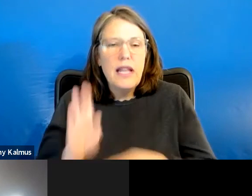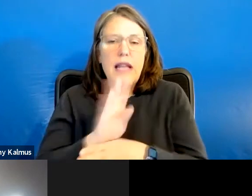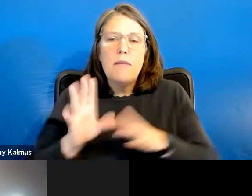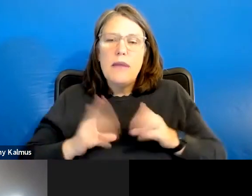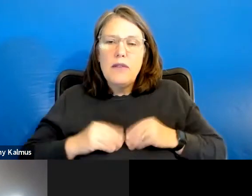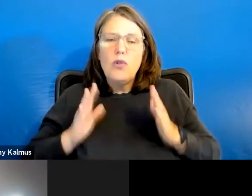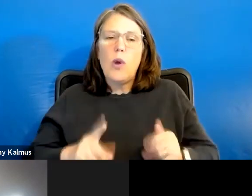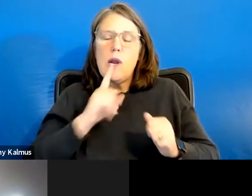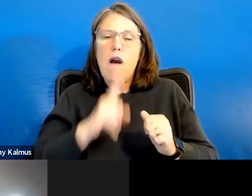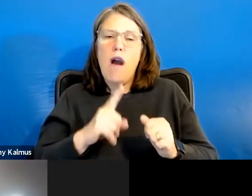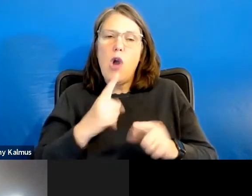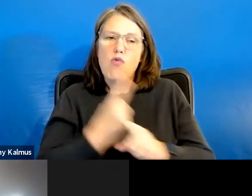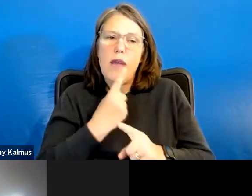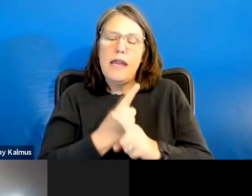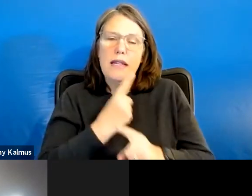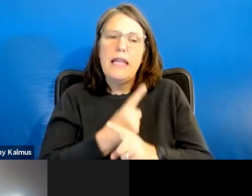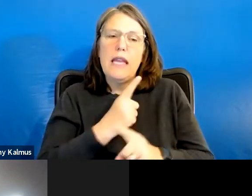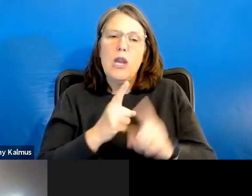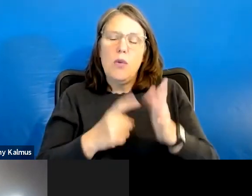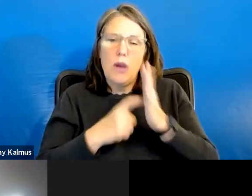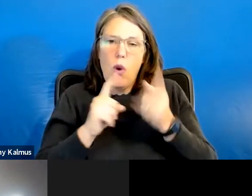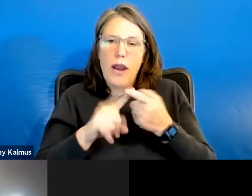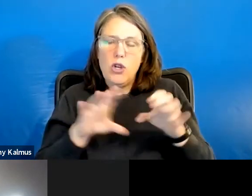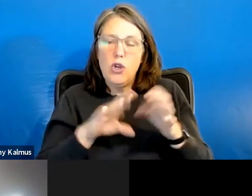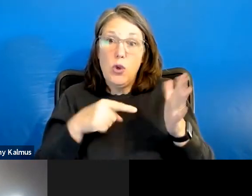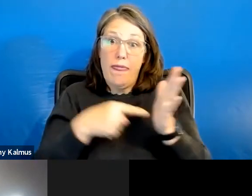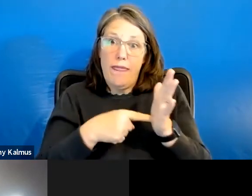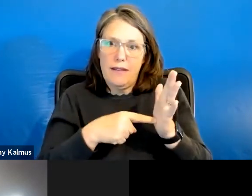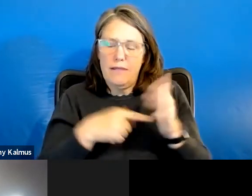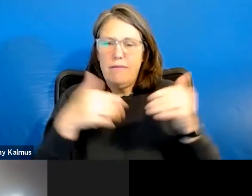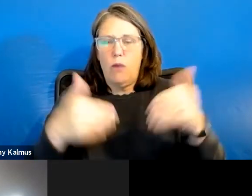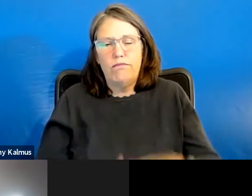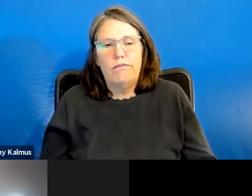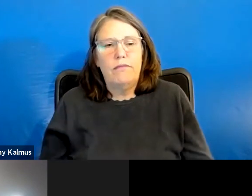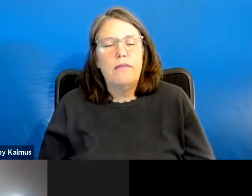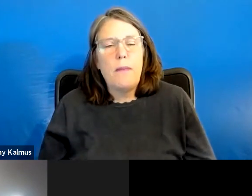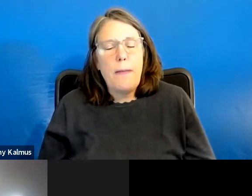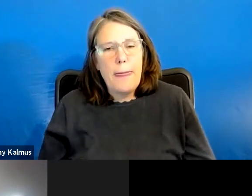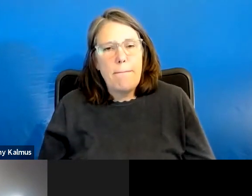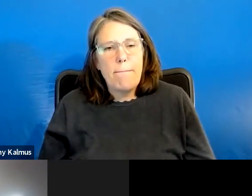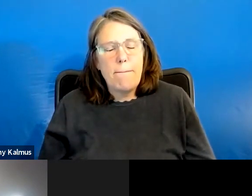Business owners are rarely required to do this. Go.